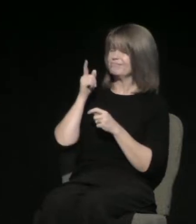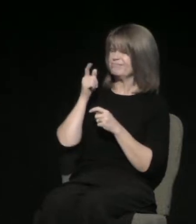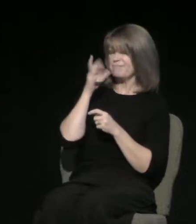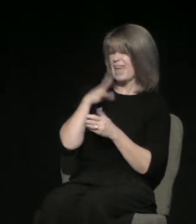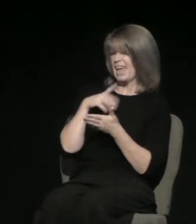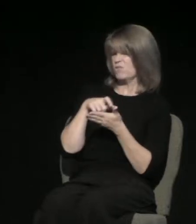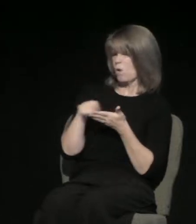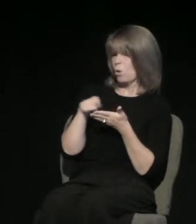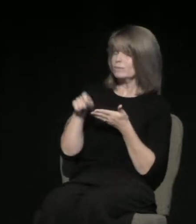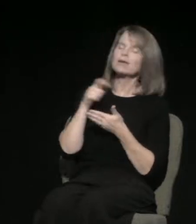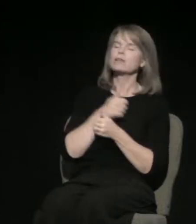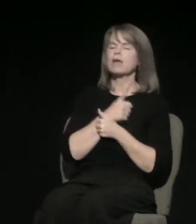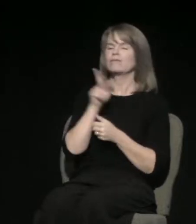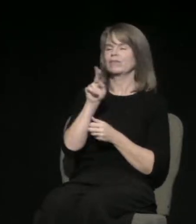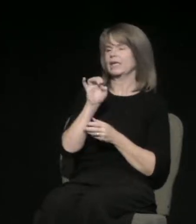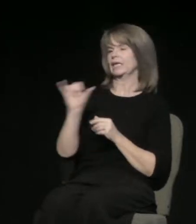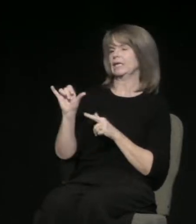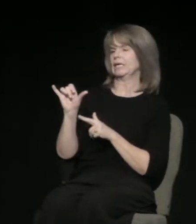Love Is The Key